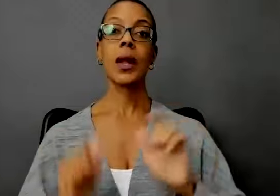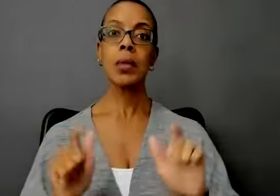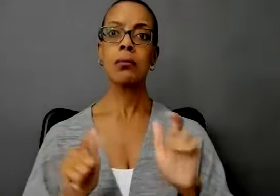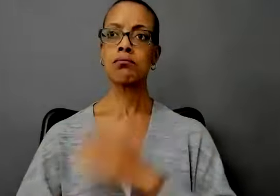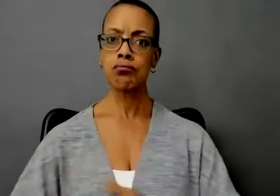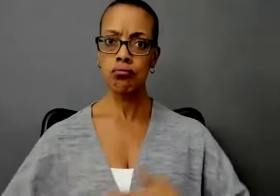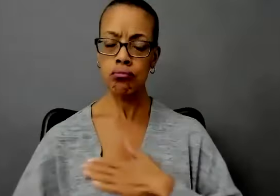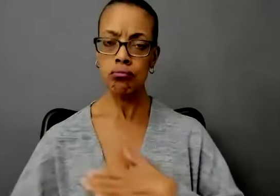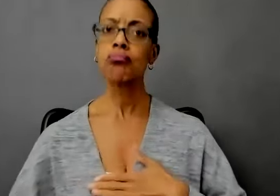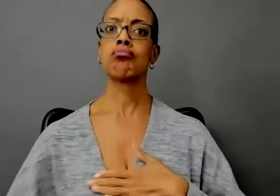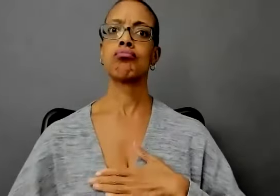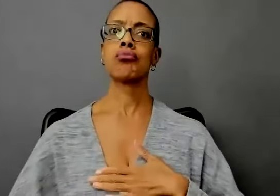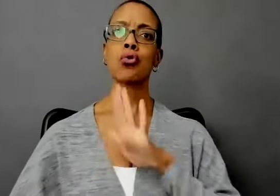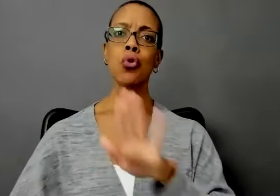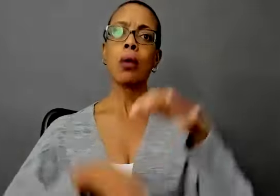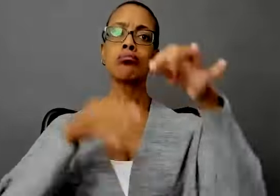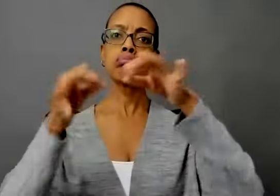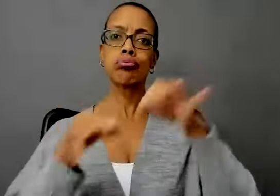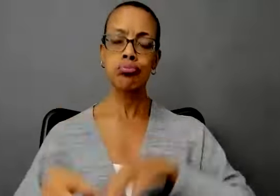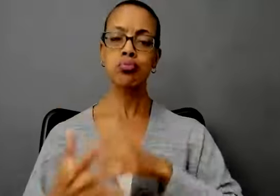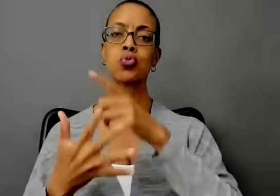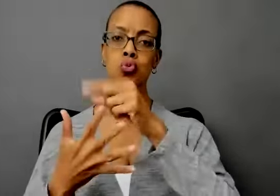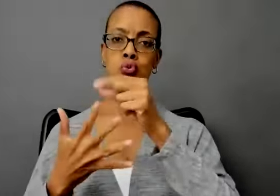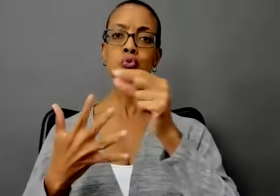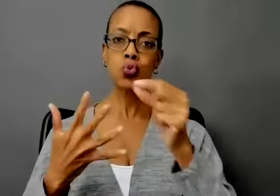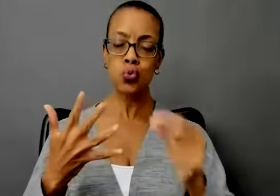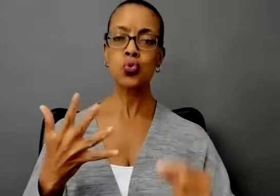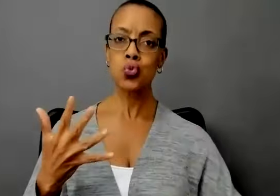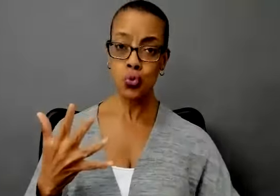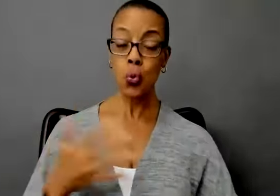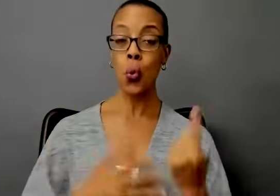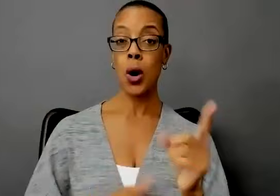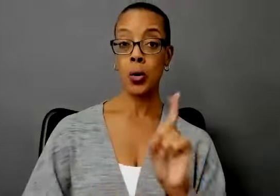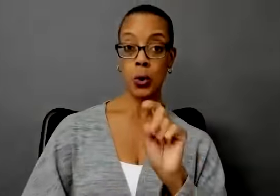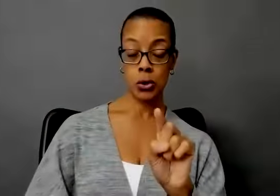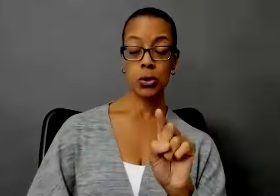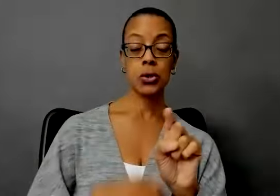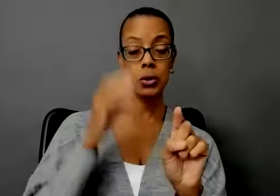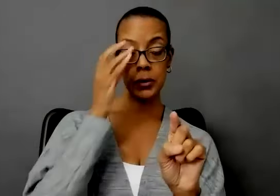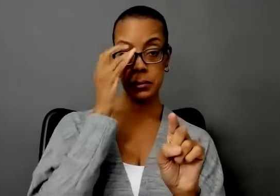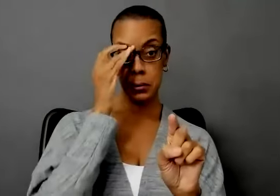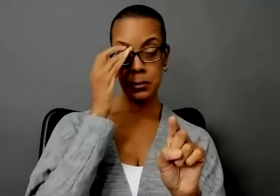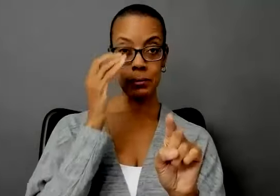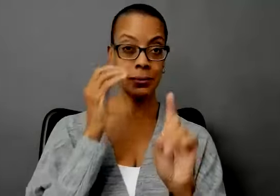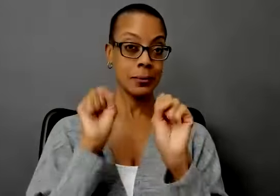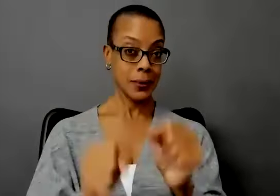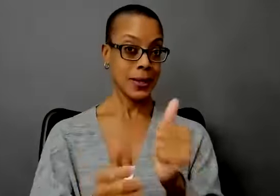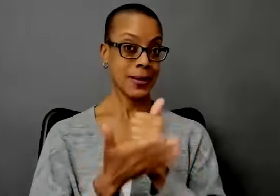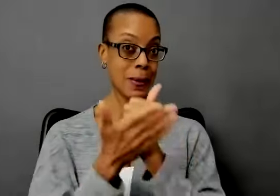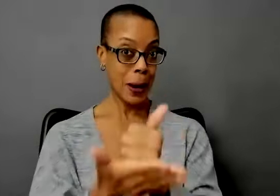kind of walk us through the different steps. And actually, one of the questions that came in is, can you help guide us, like as a